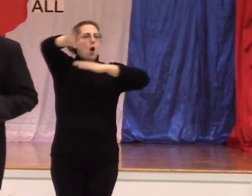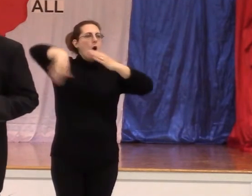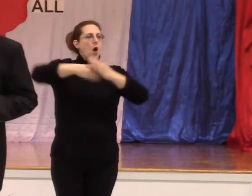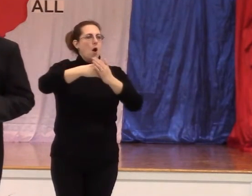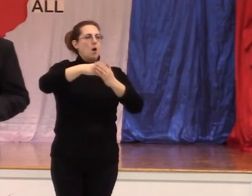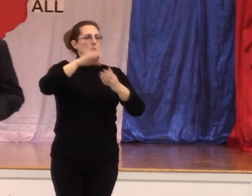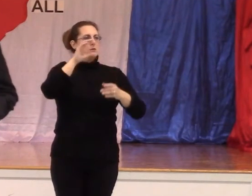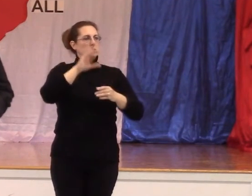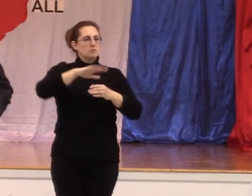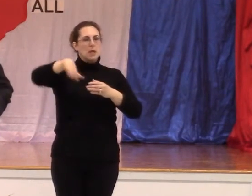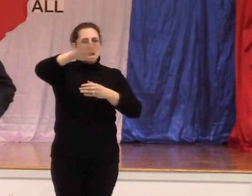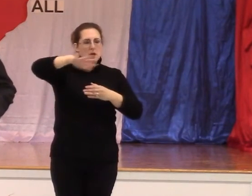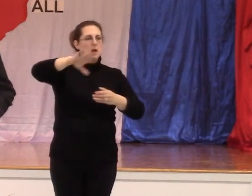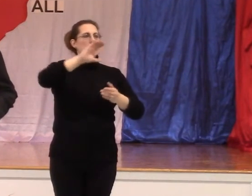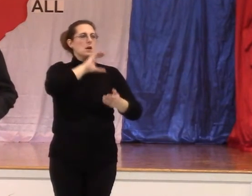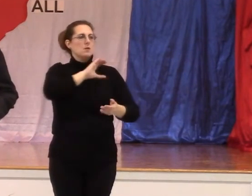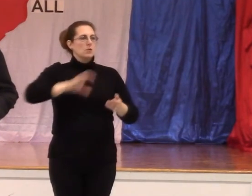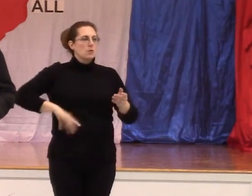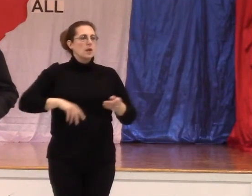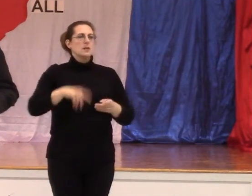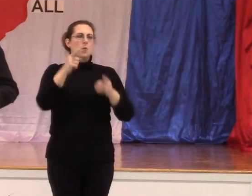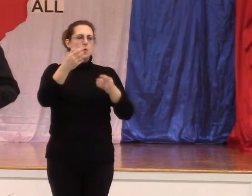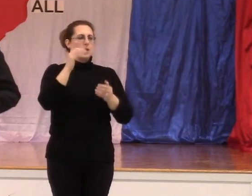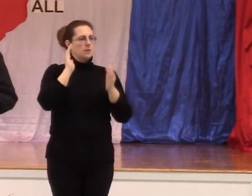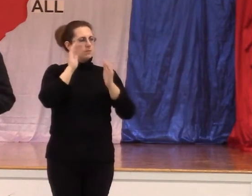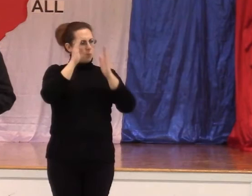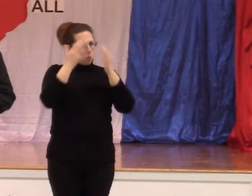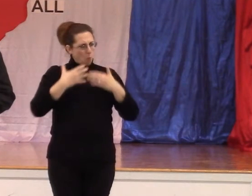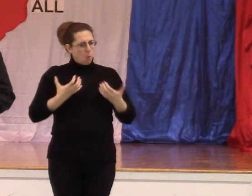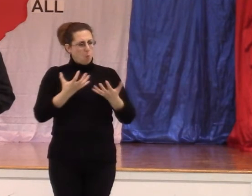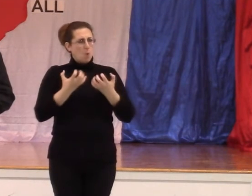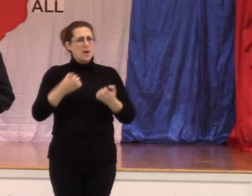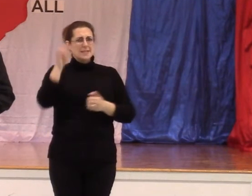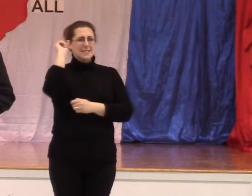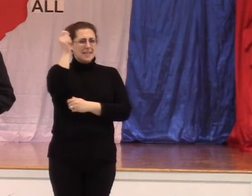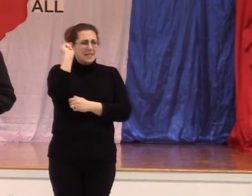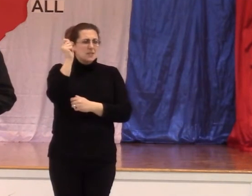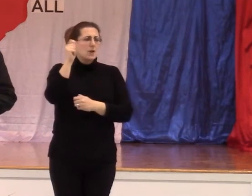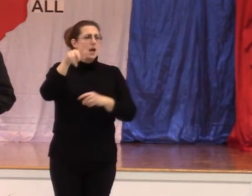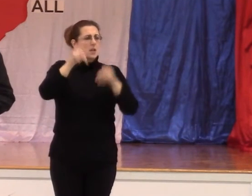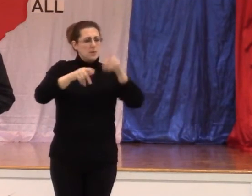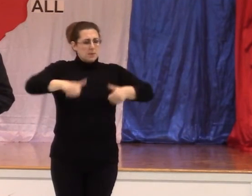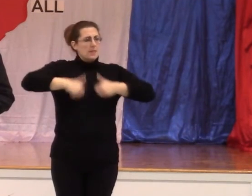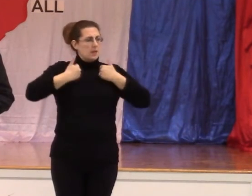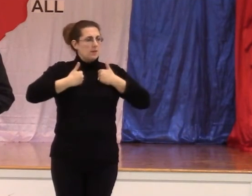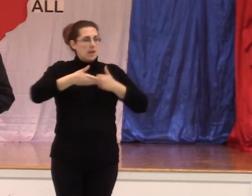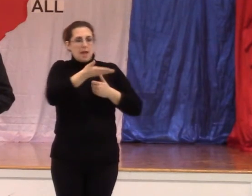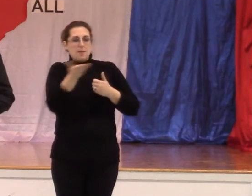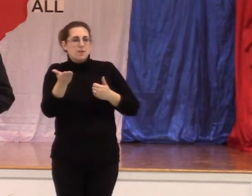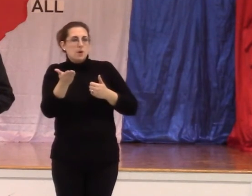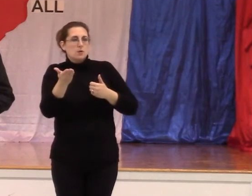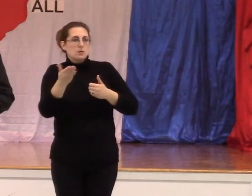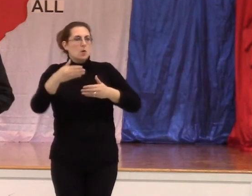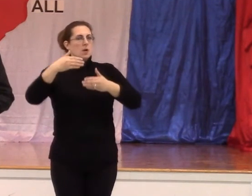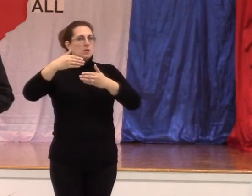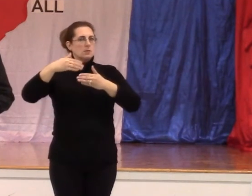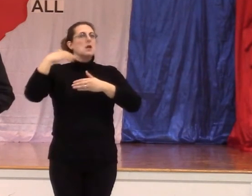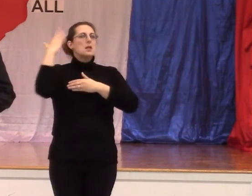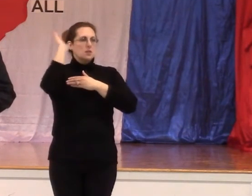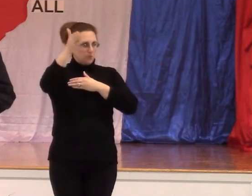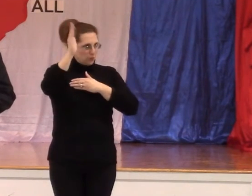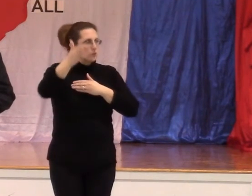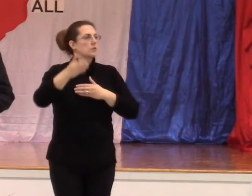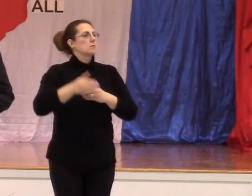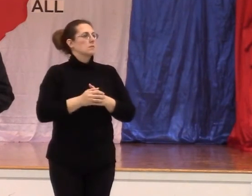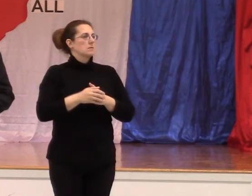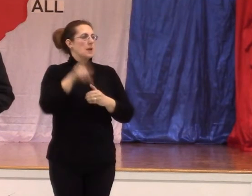entire Church of Christ, we wish to testify to those now living and those who shall come after us